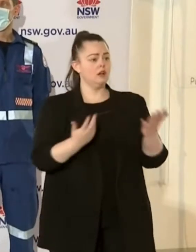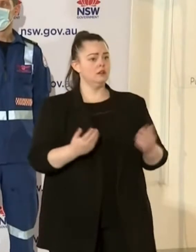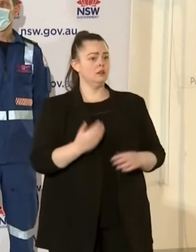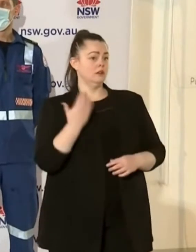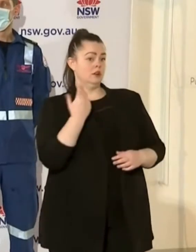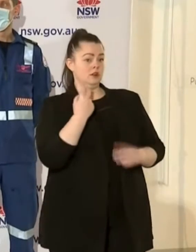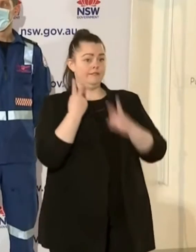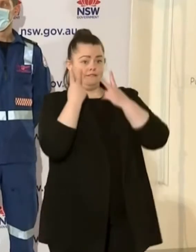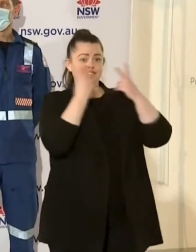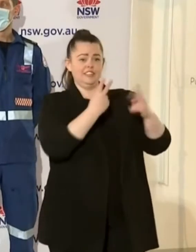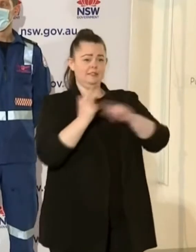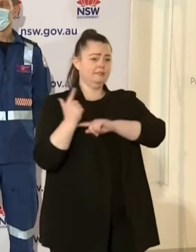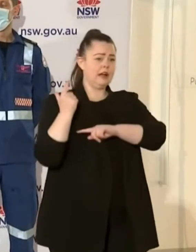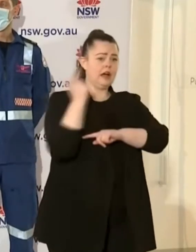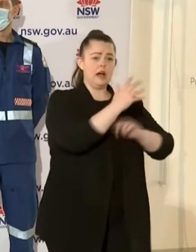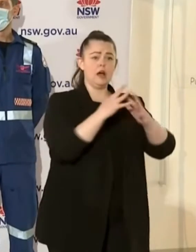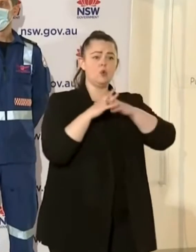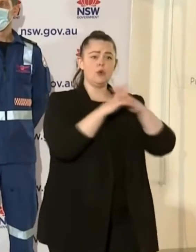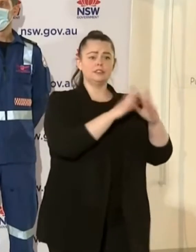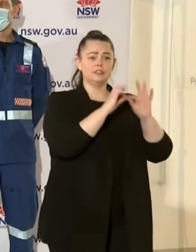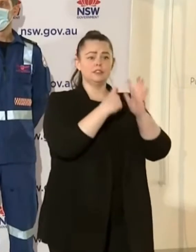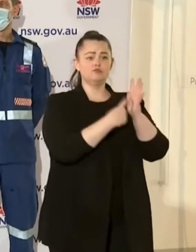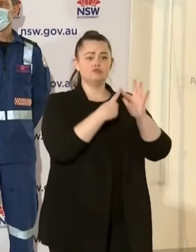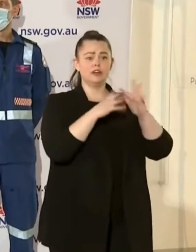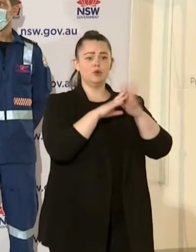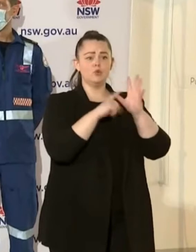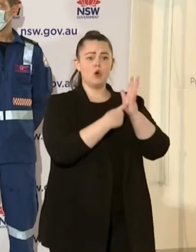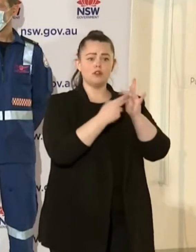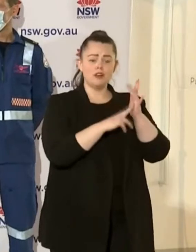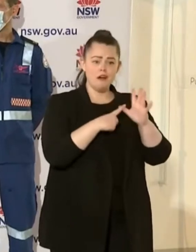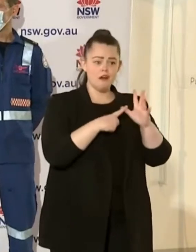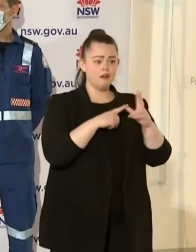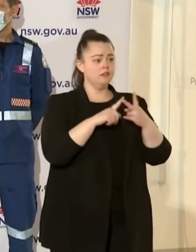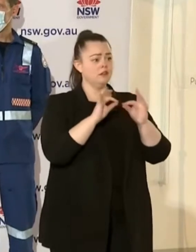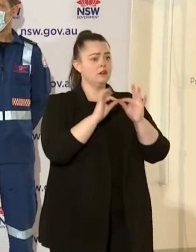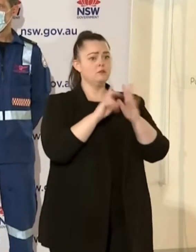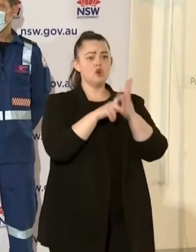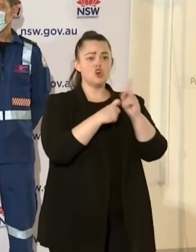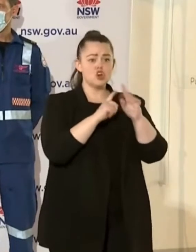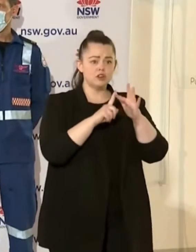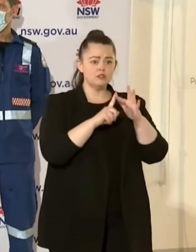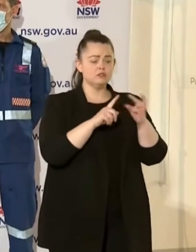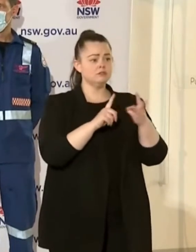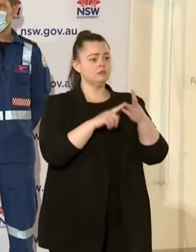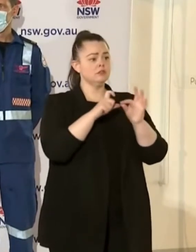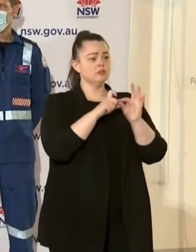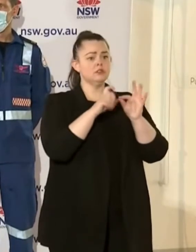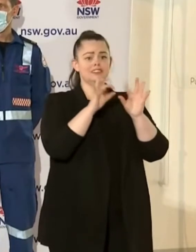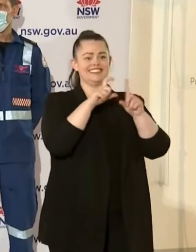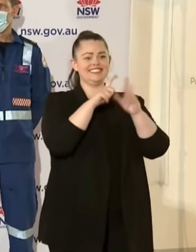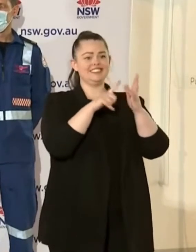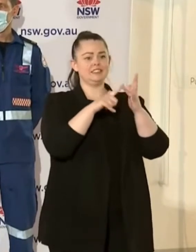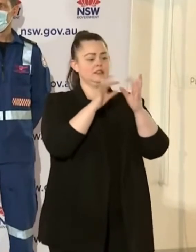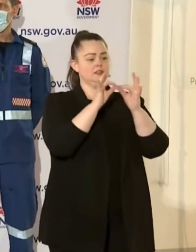Burke and some of those areas, and what I was seeing there, and Dubbo, what I was seeing there was enormous support, even in the most remote parts